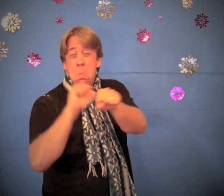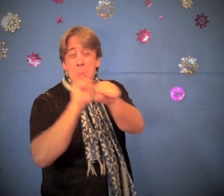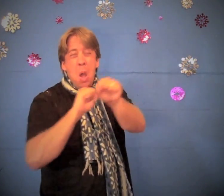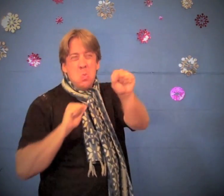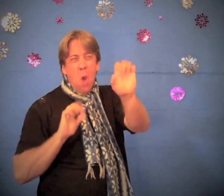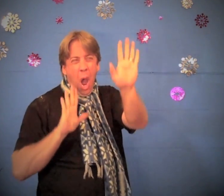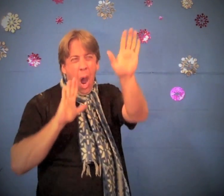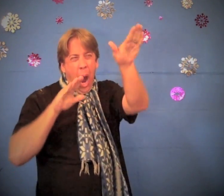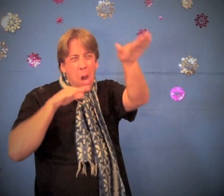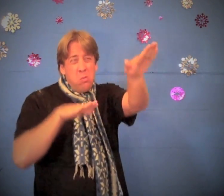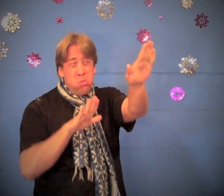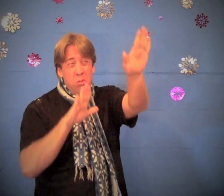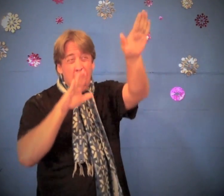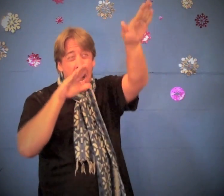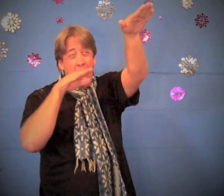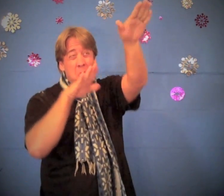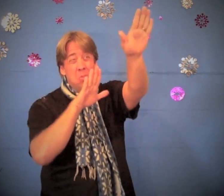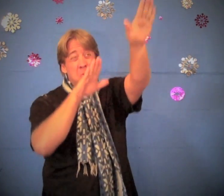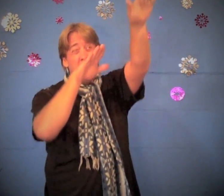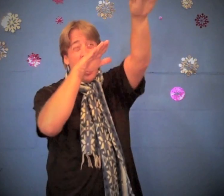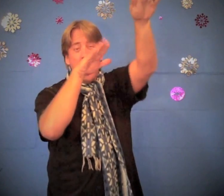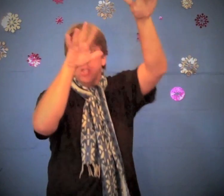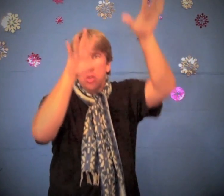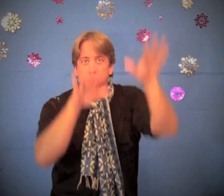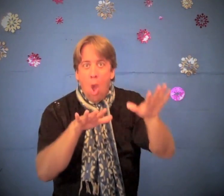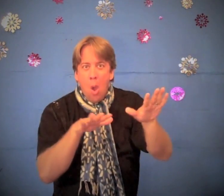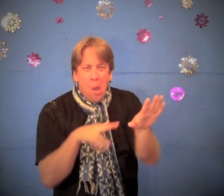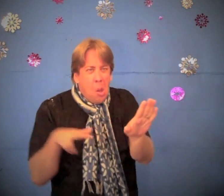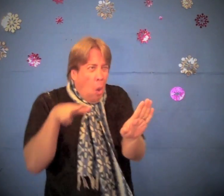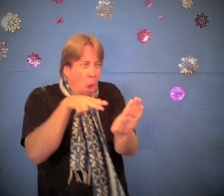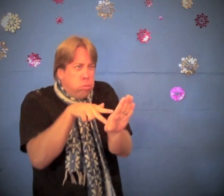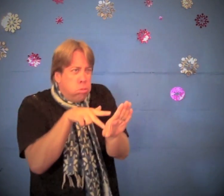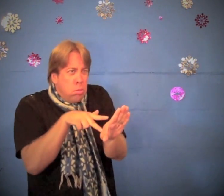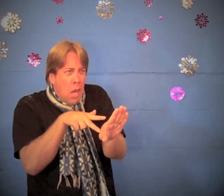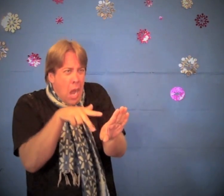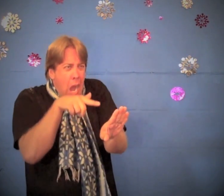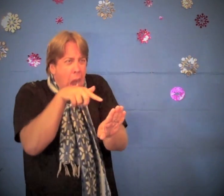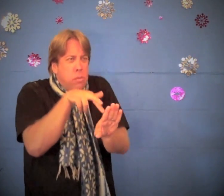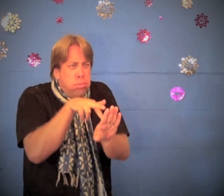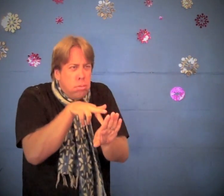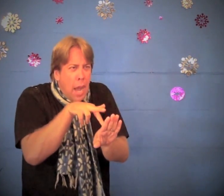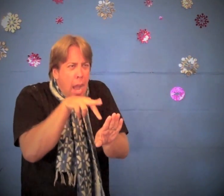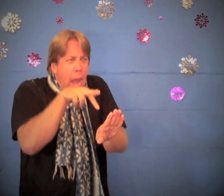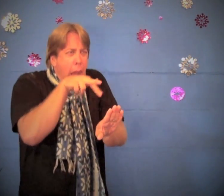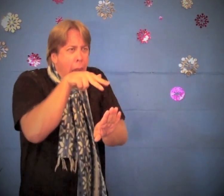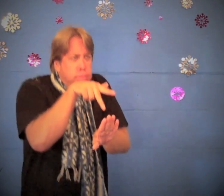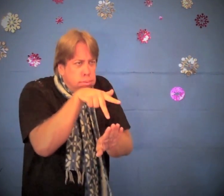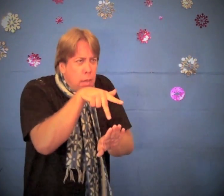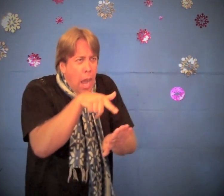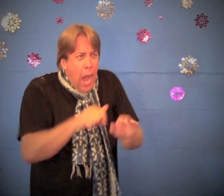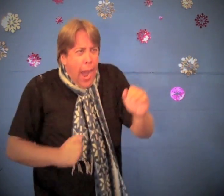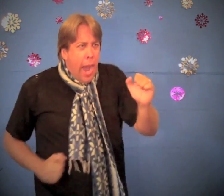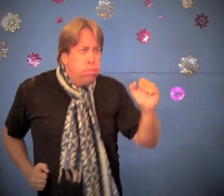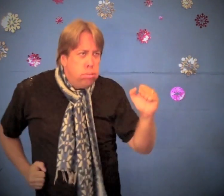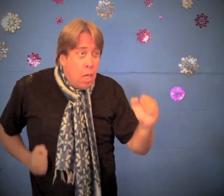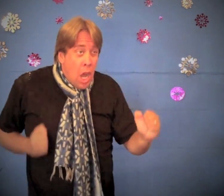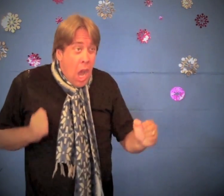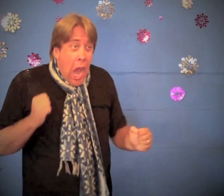he was a mountain climber. He climbed up a great, big, tall,